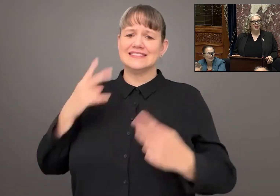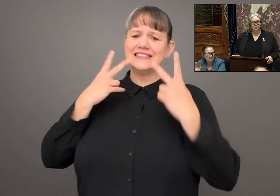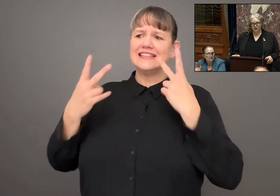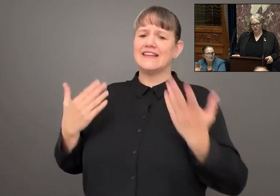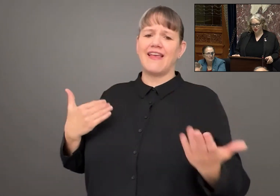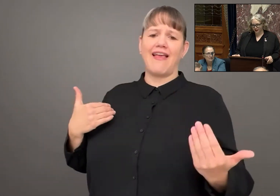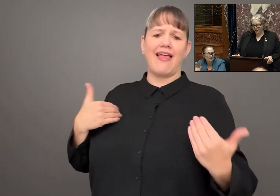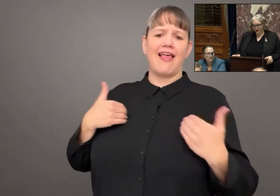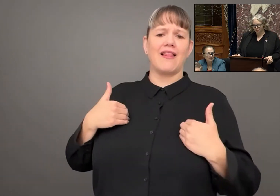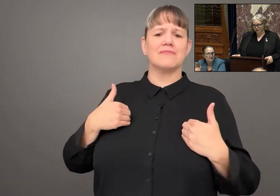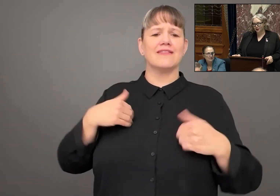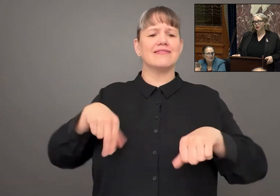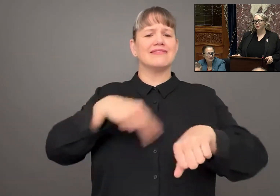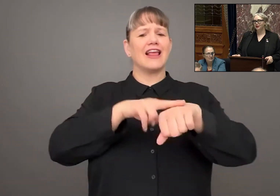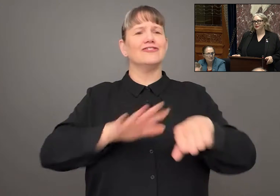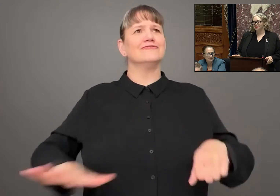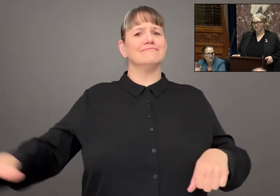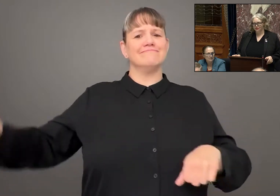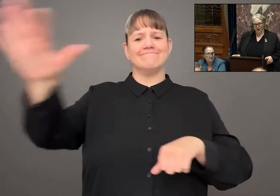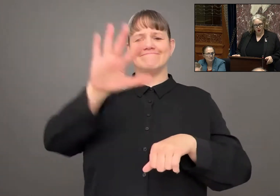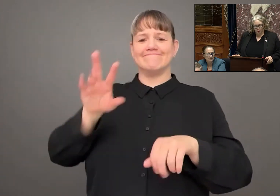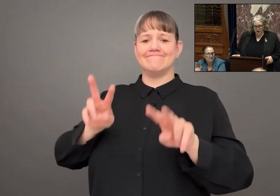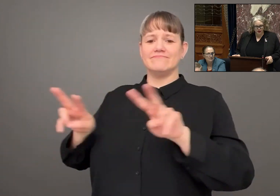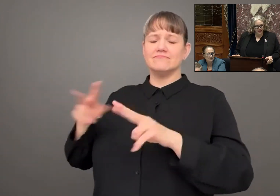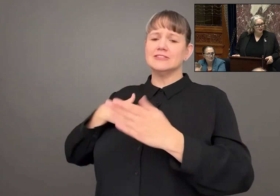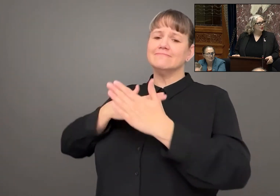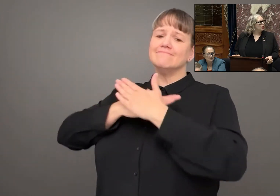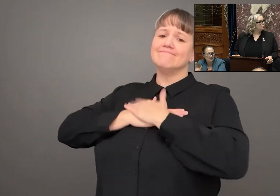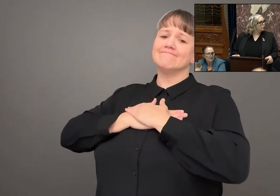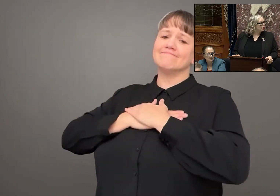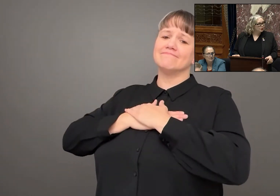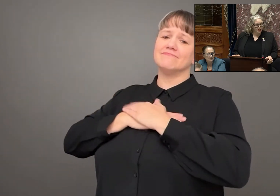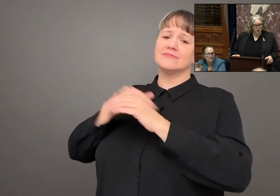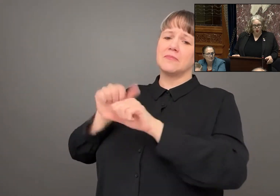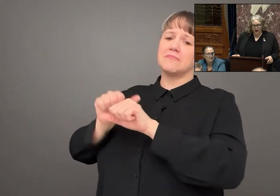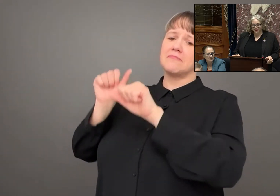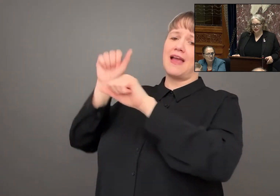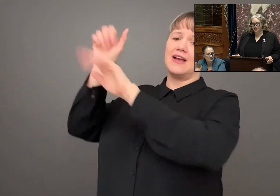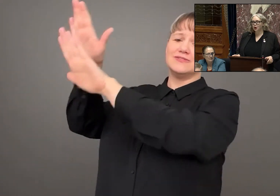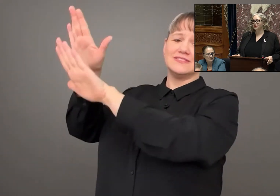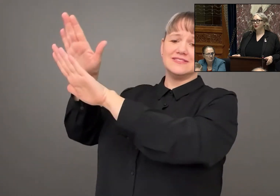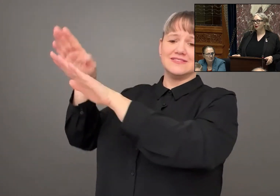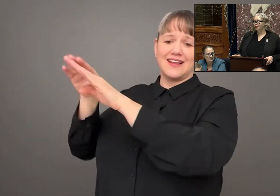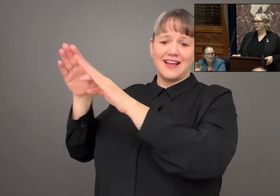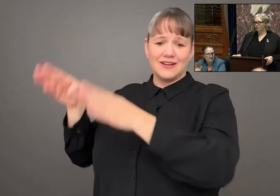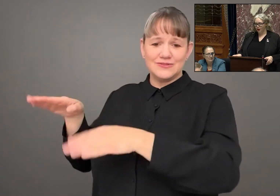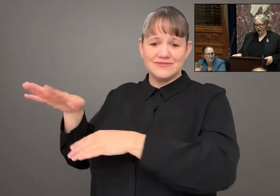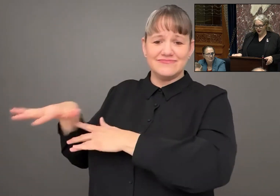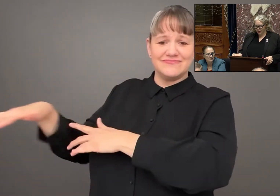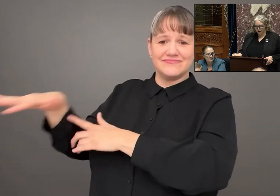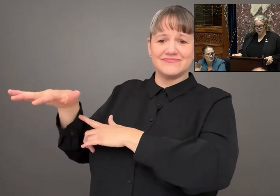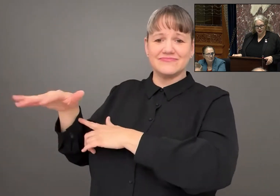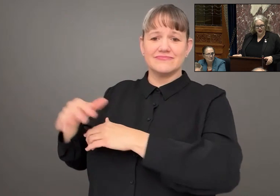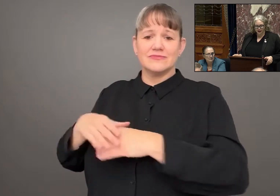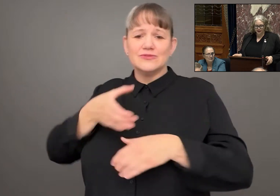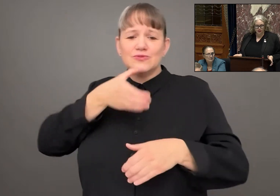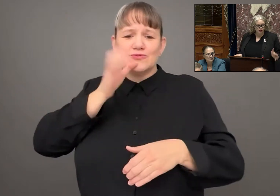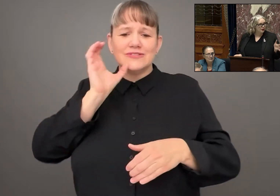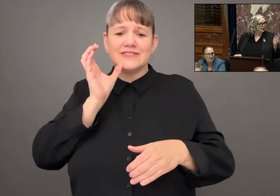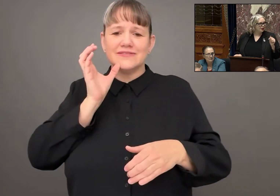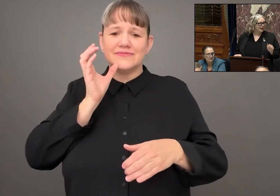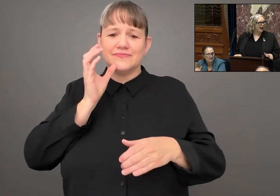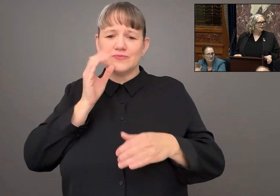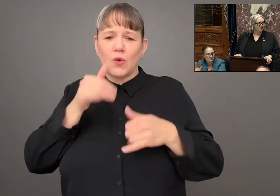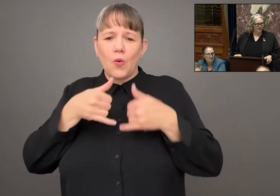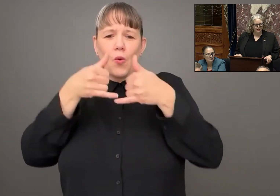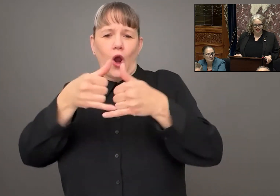in a mountain chalet in the Kootenays. Whether tasting award-winning wines in the Okanagan and Cowichan Valleys,